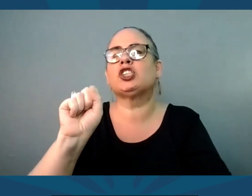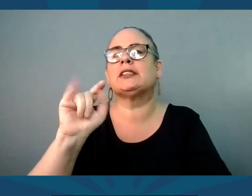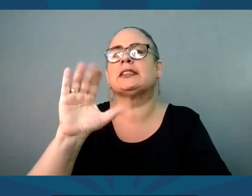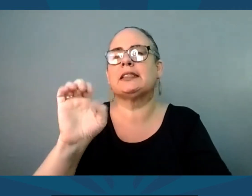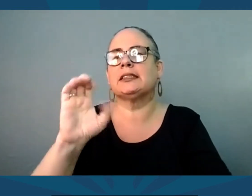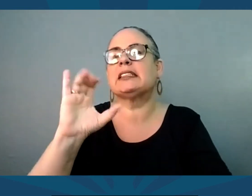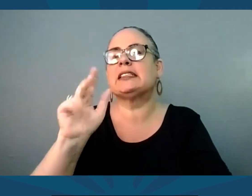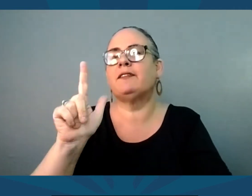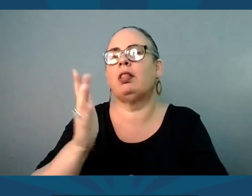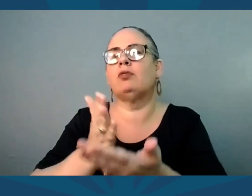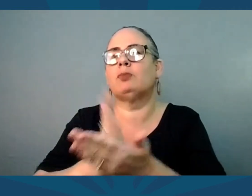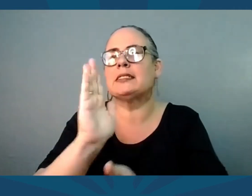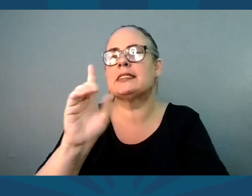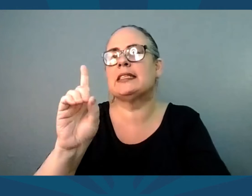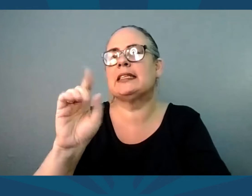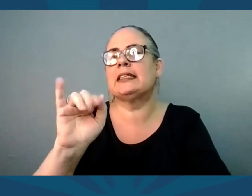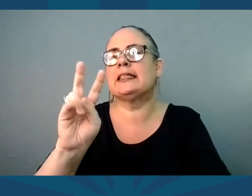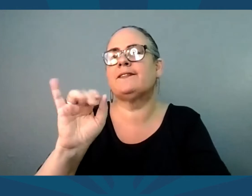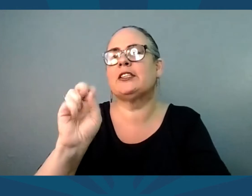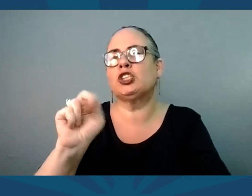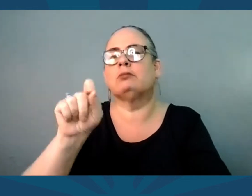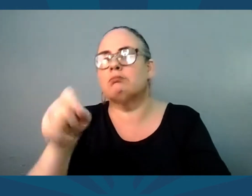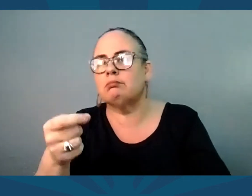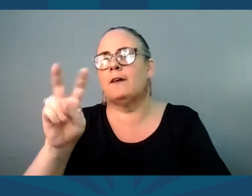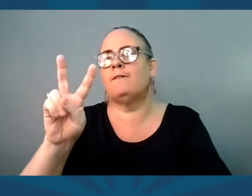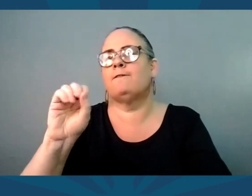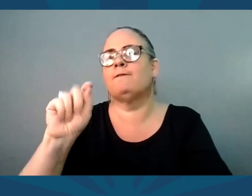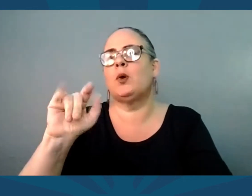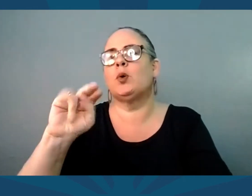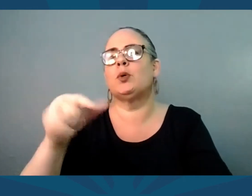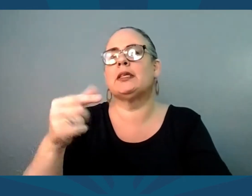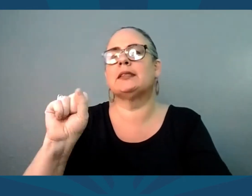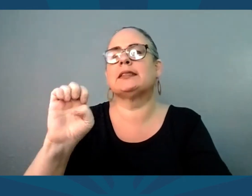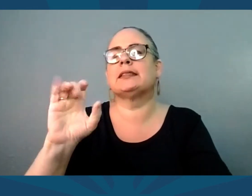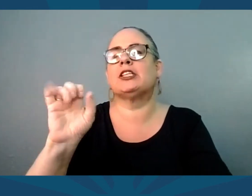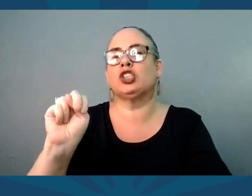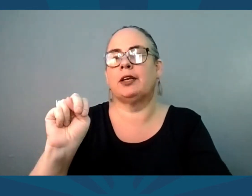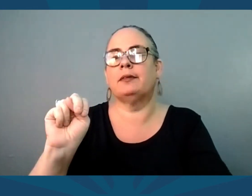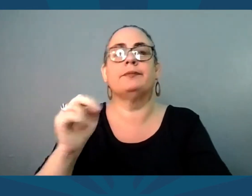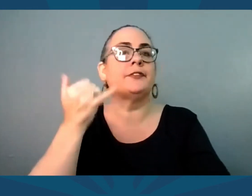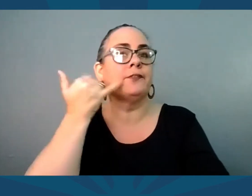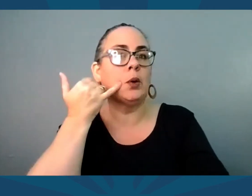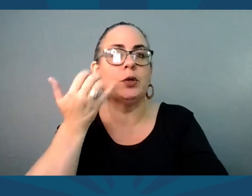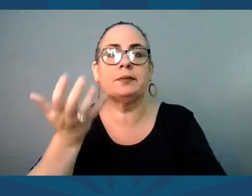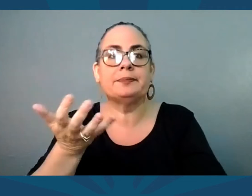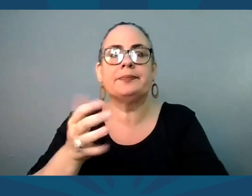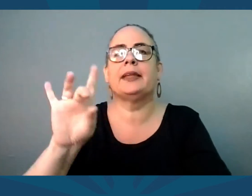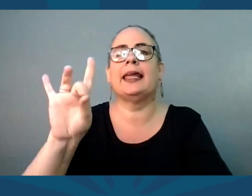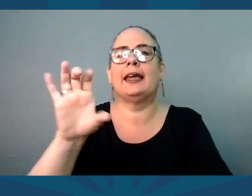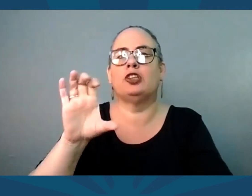Department of Justice Civil Rights Division, Voting Section